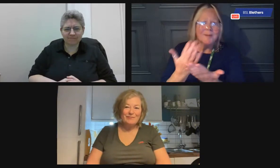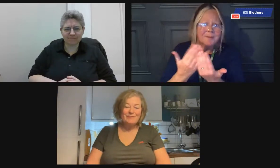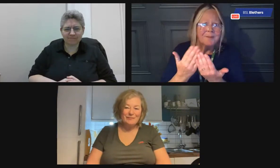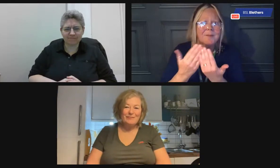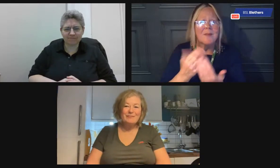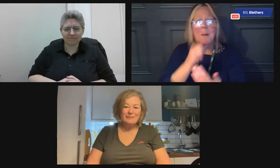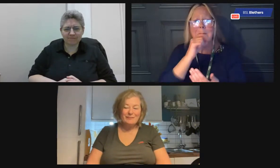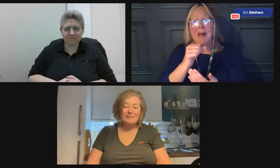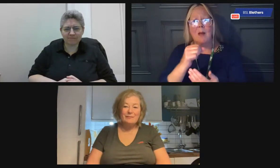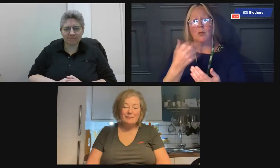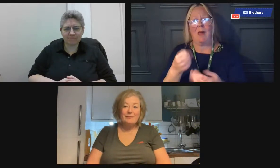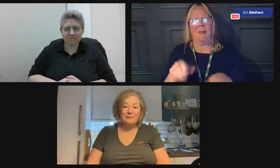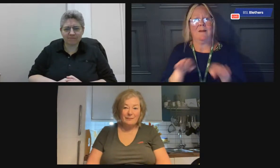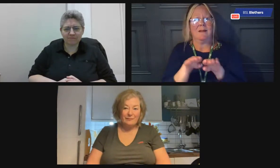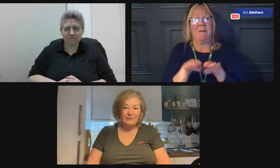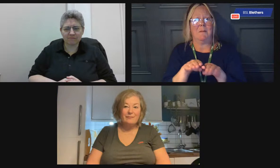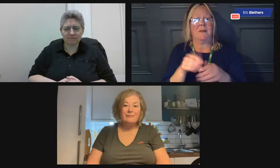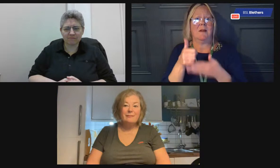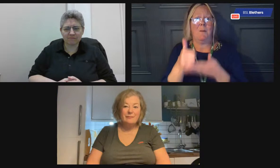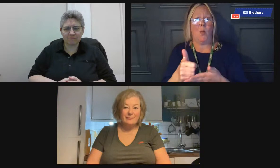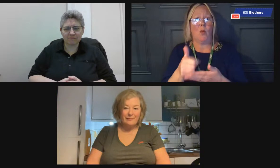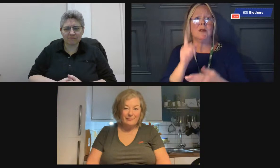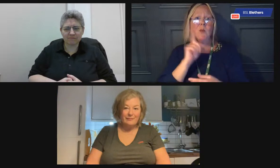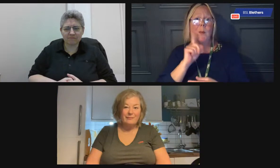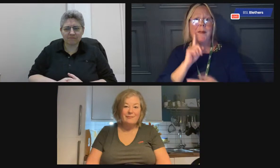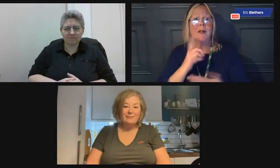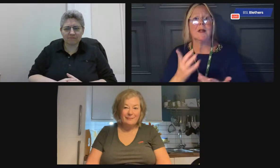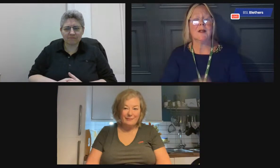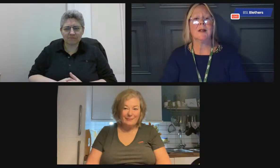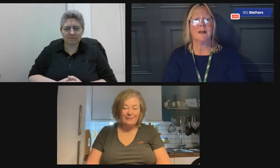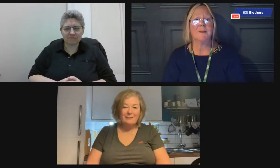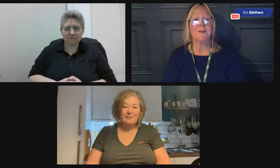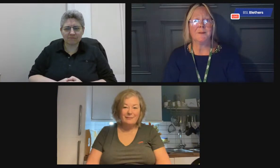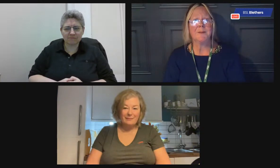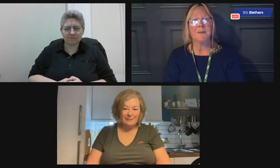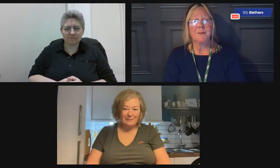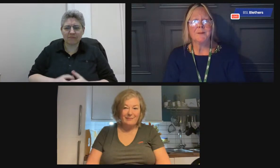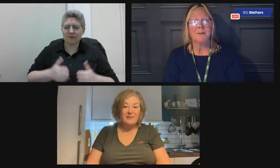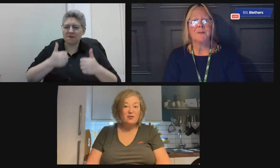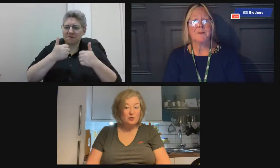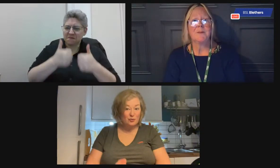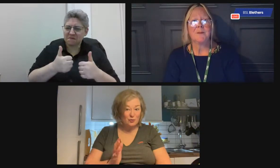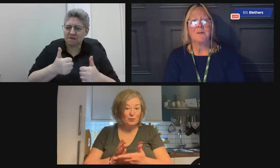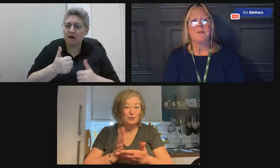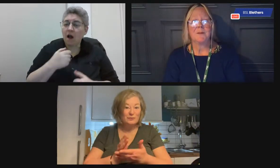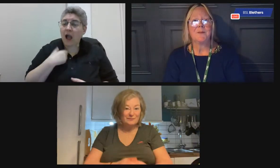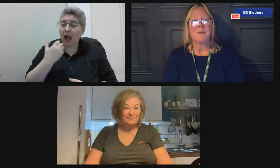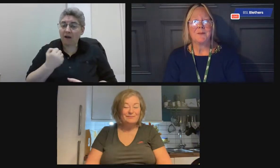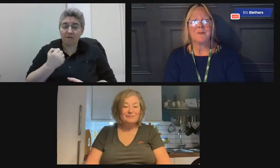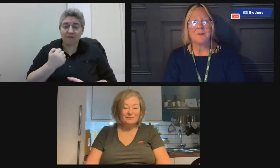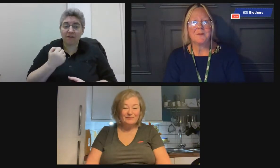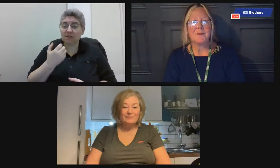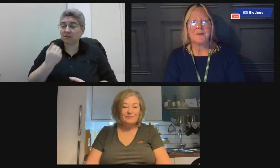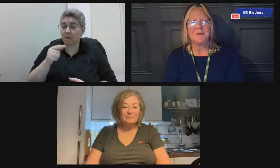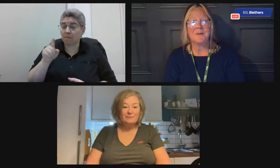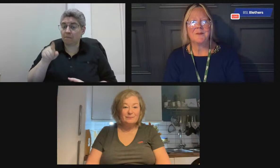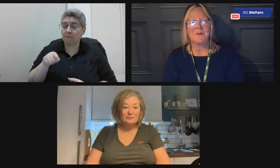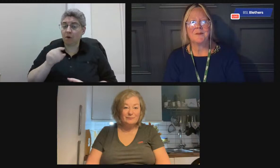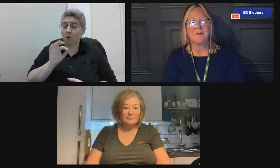challenge and to try and make sure that we're welcoming and accessible to men. But we do support both men and